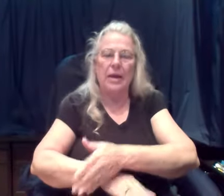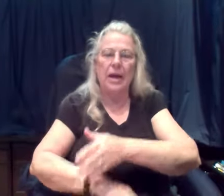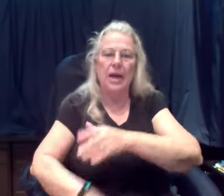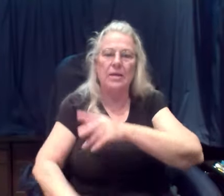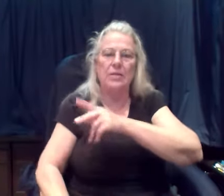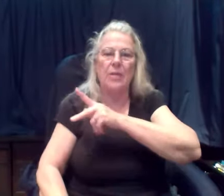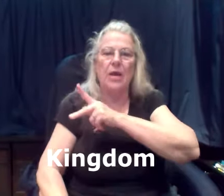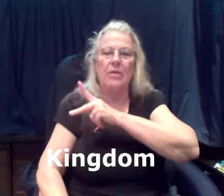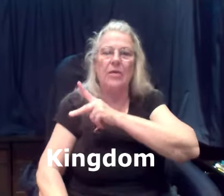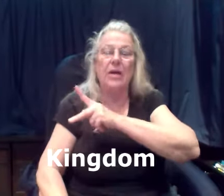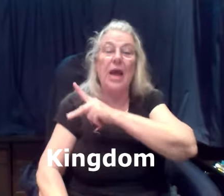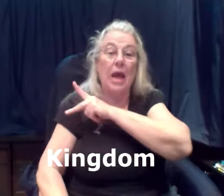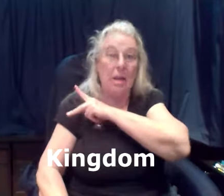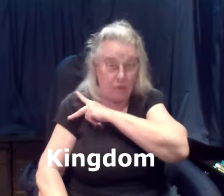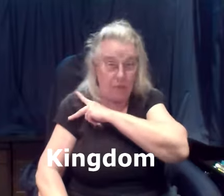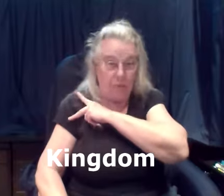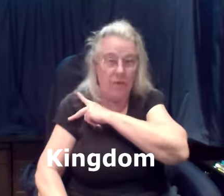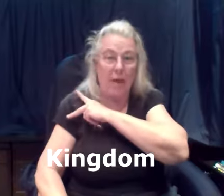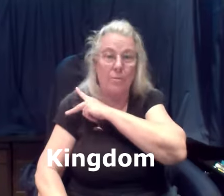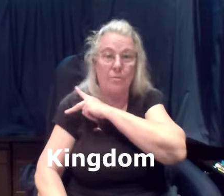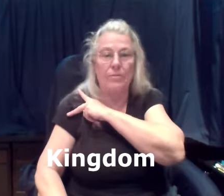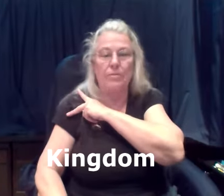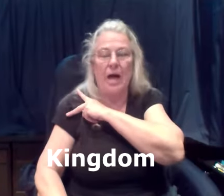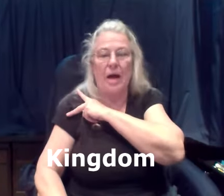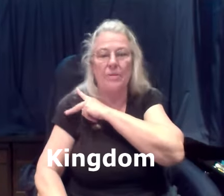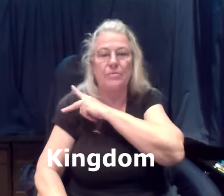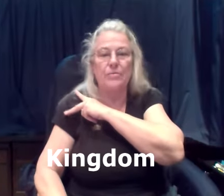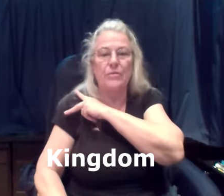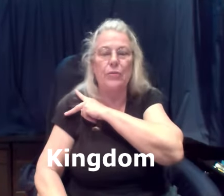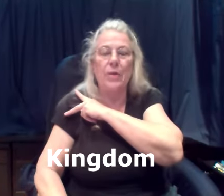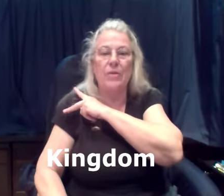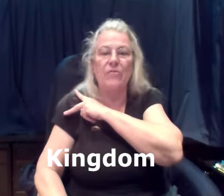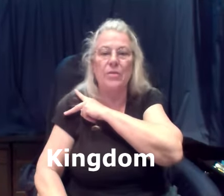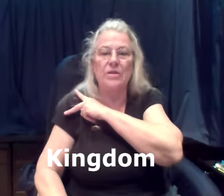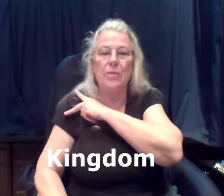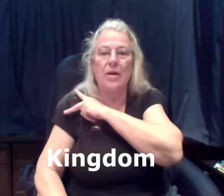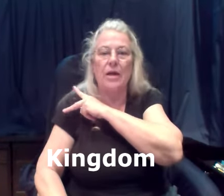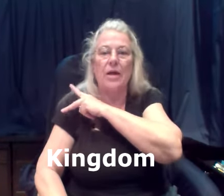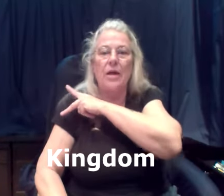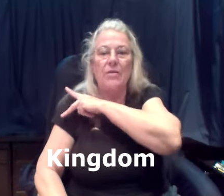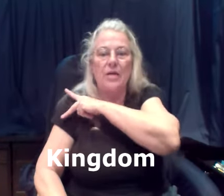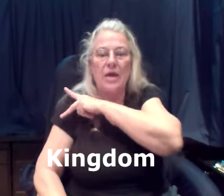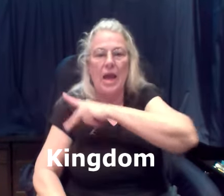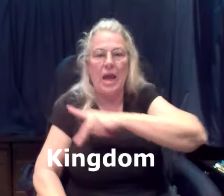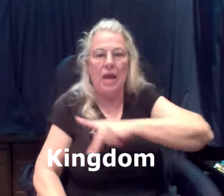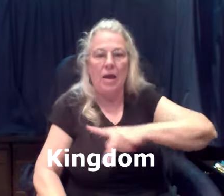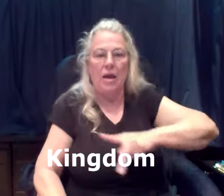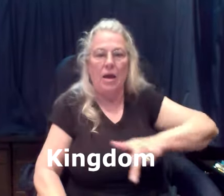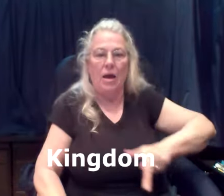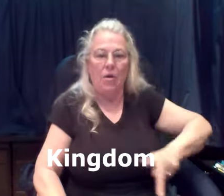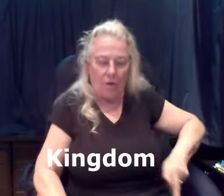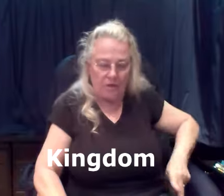Kingdom. The K, remember that the ribbon for Miss America, the K across that